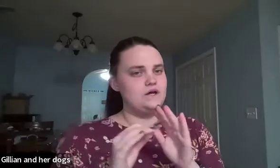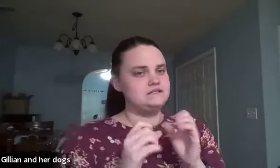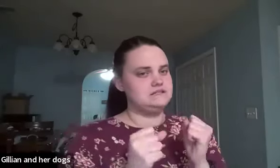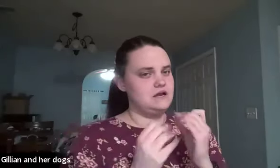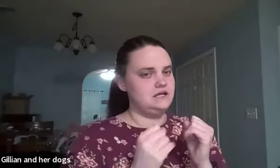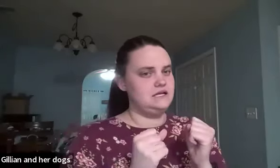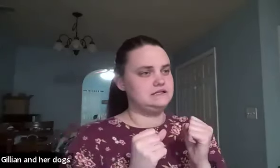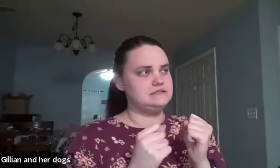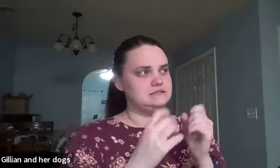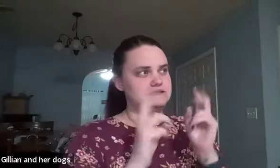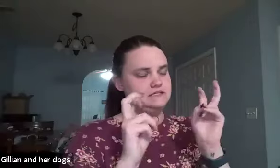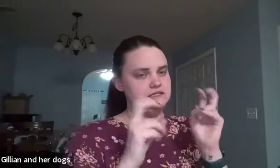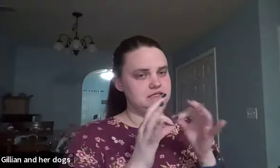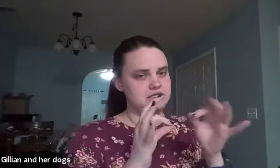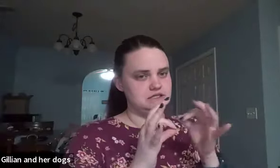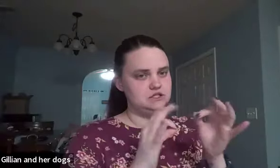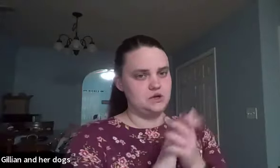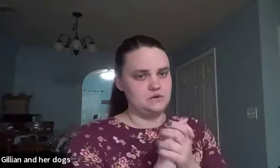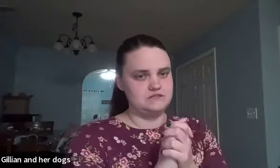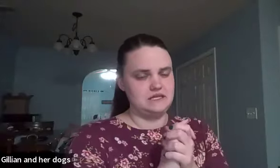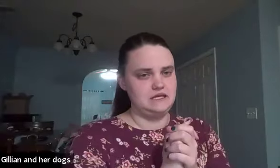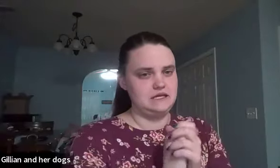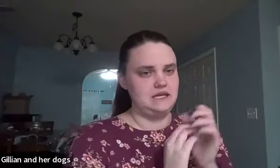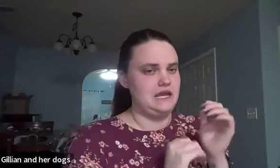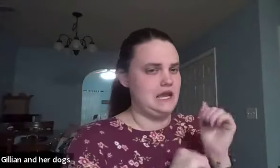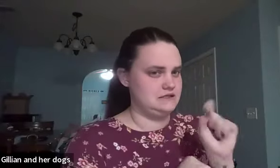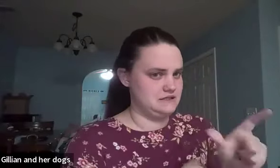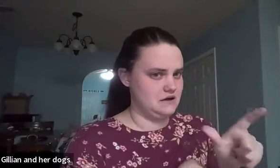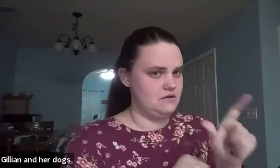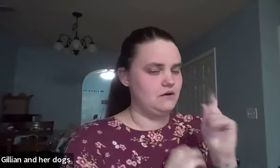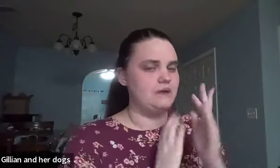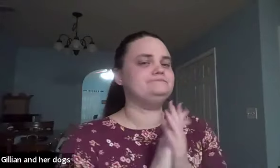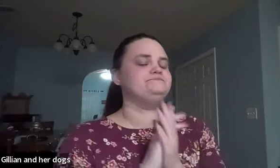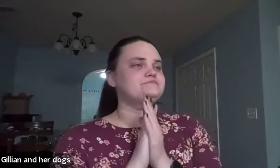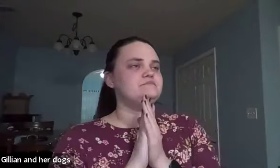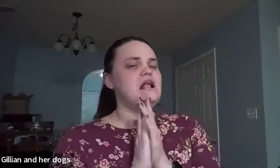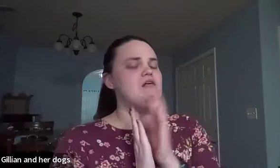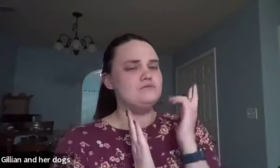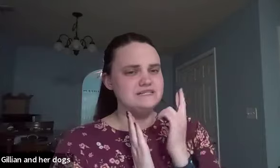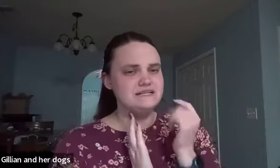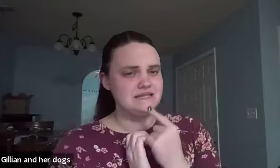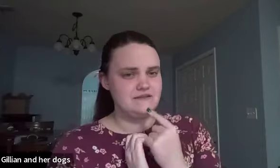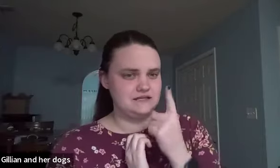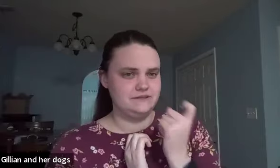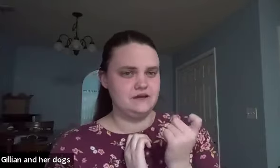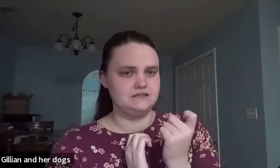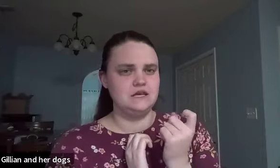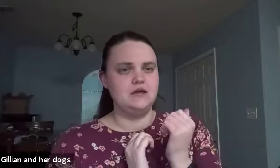how signing sentences goes in ASL. Okay, and the reason I say that is because